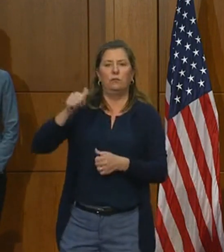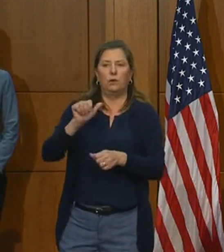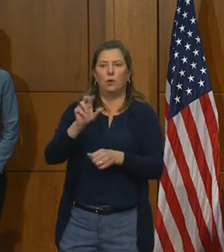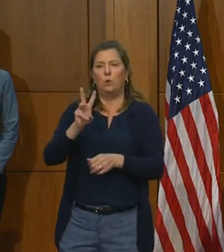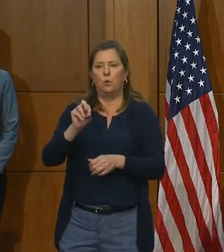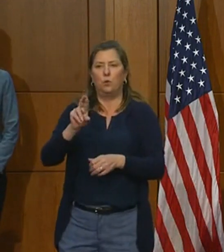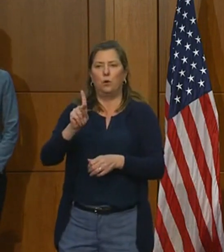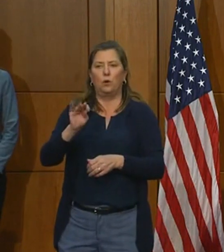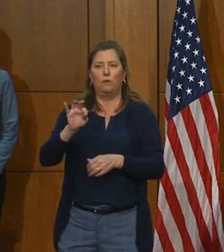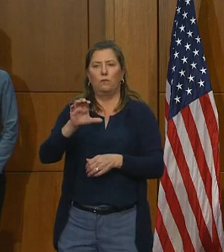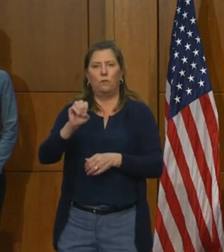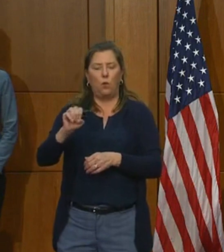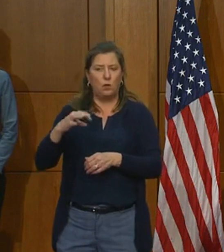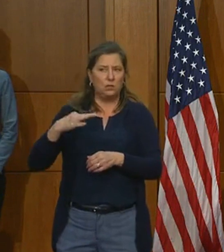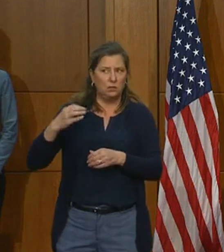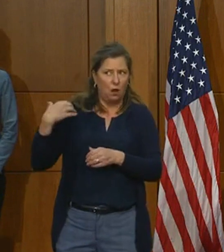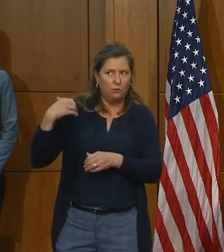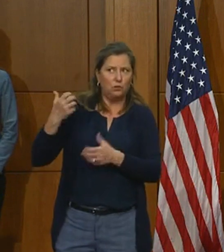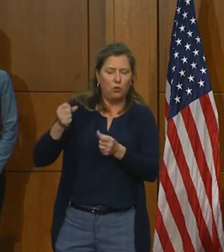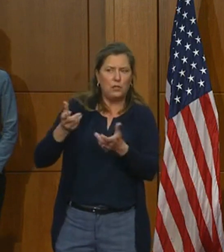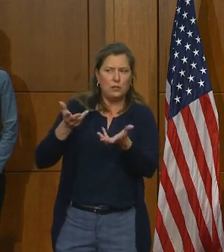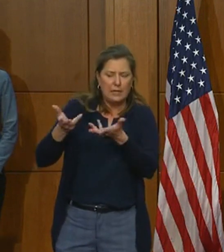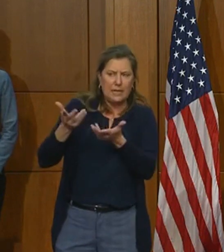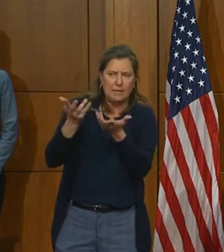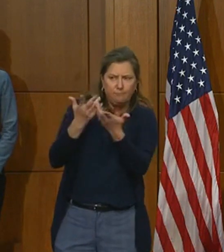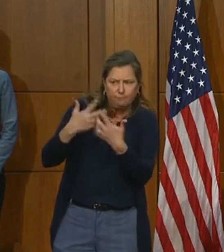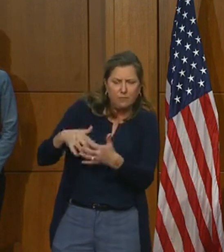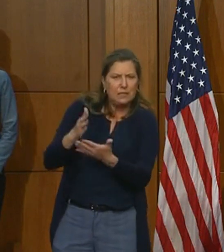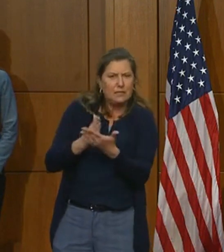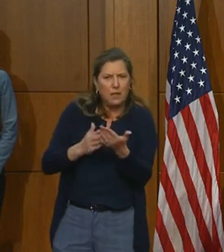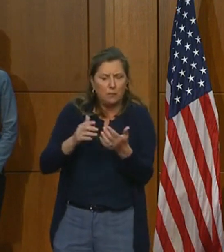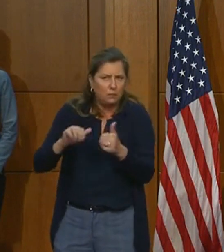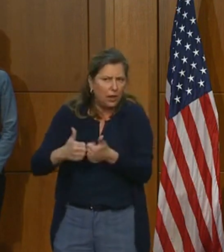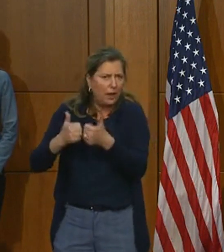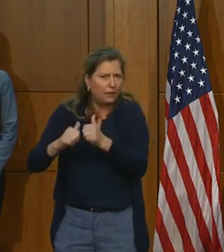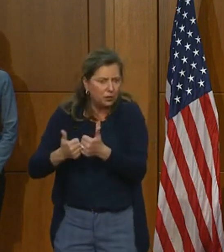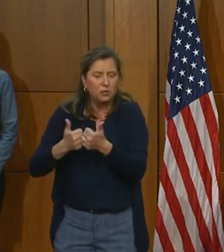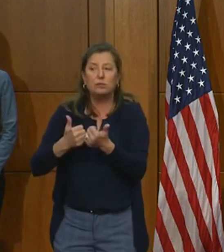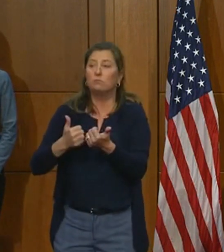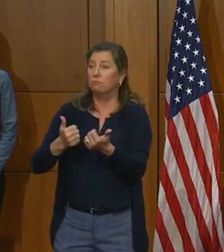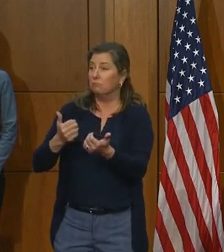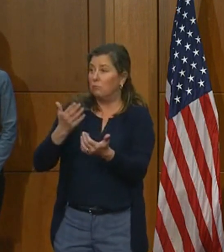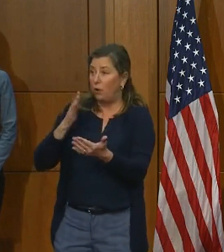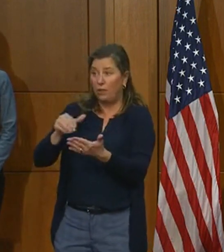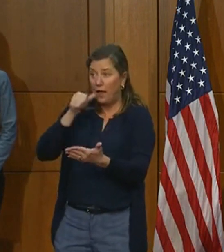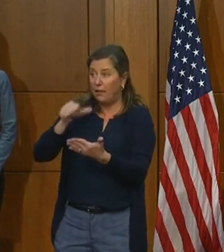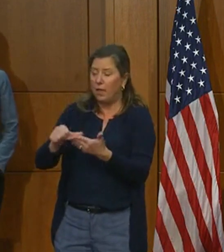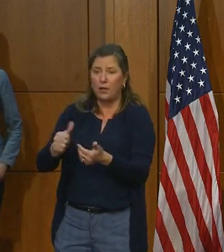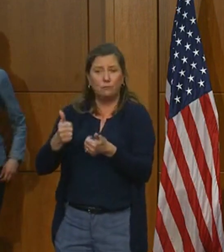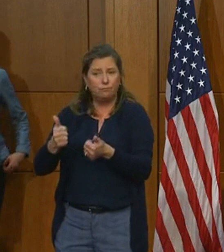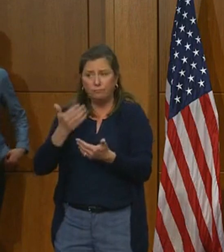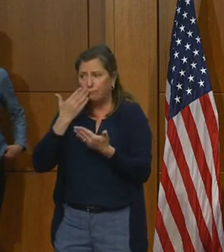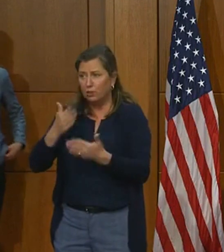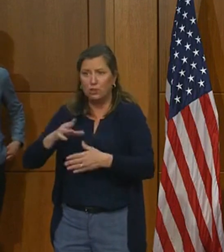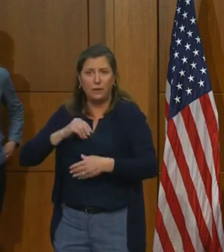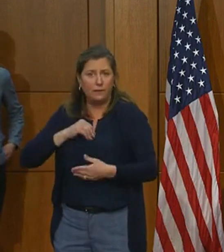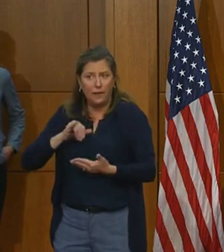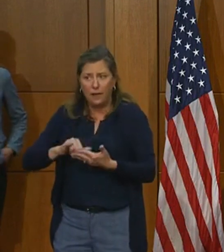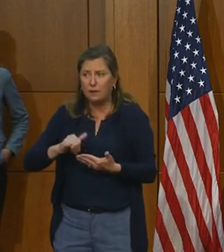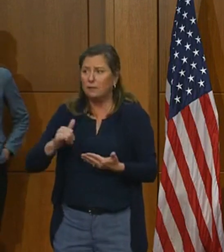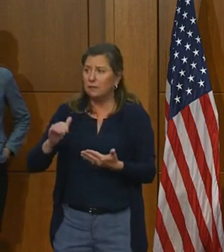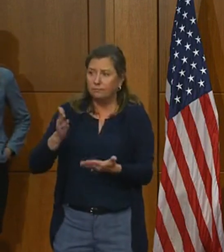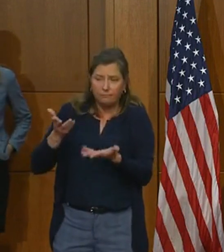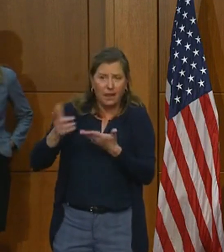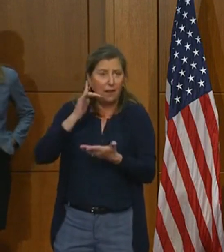to work through some of those challenges. So I appreciate it, the letter, their correspondence, and I think